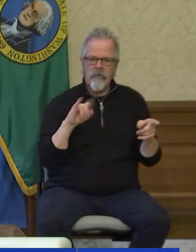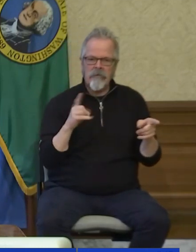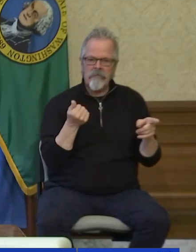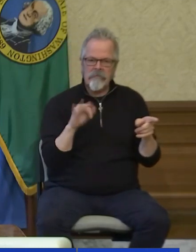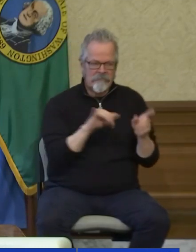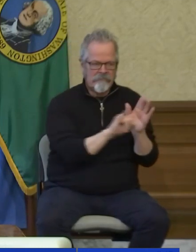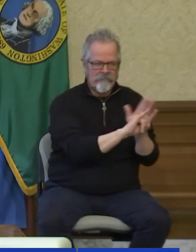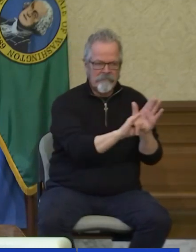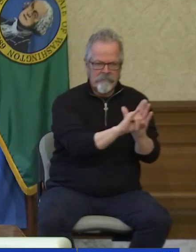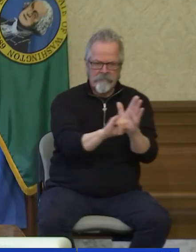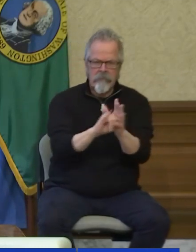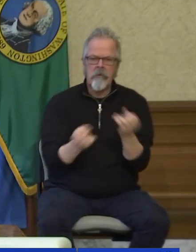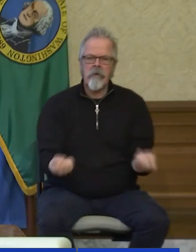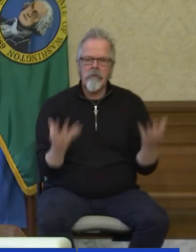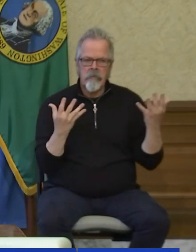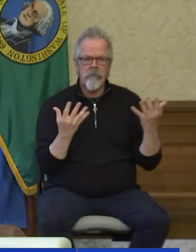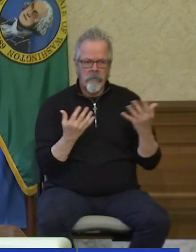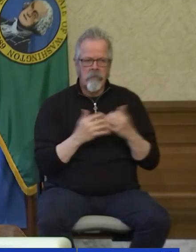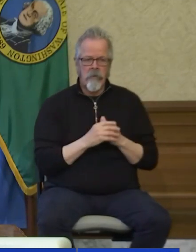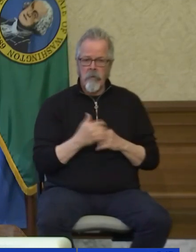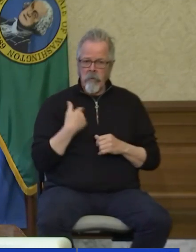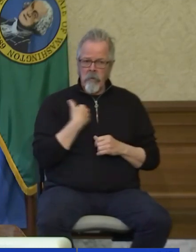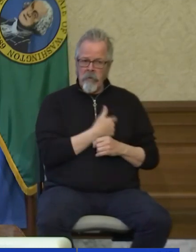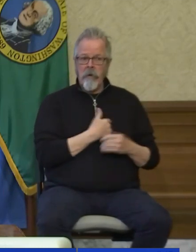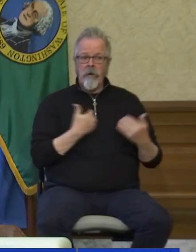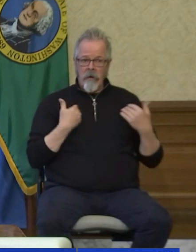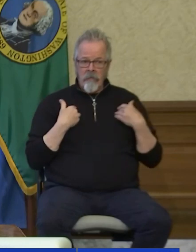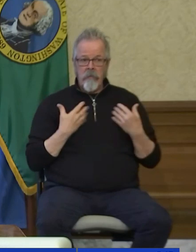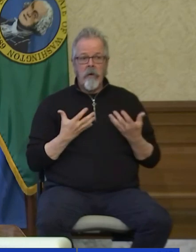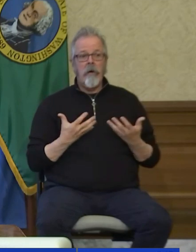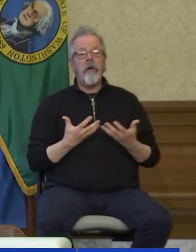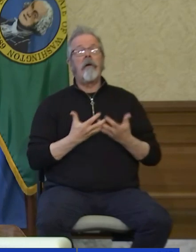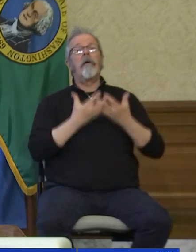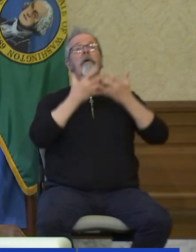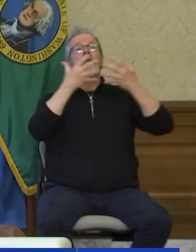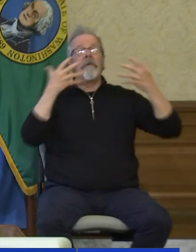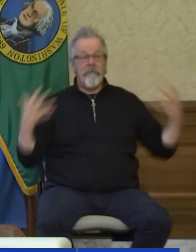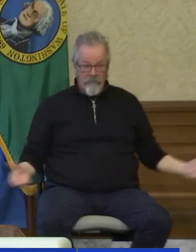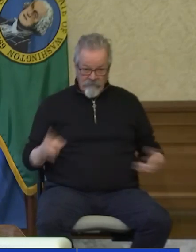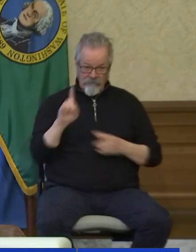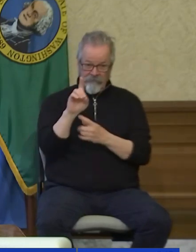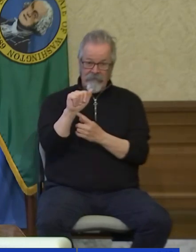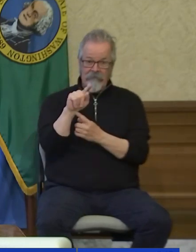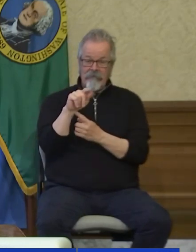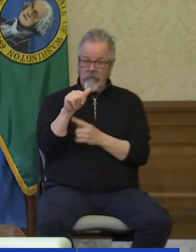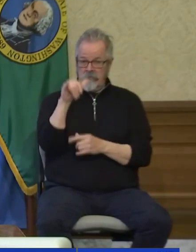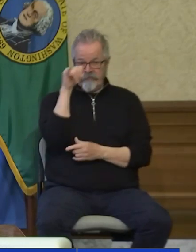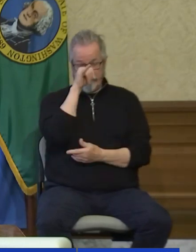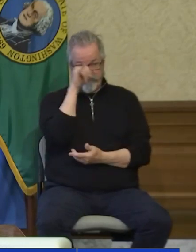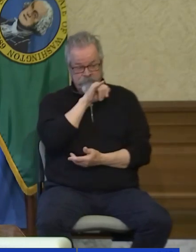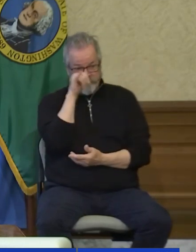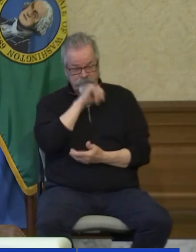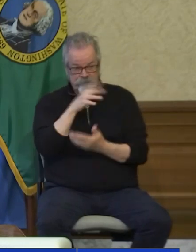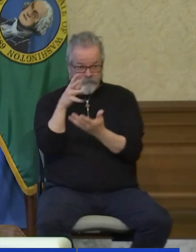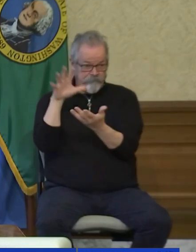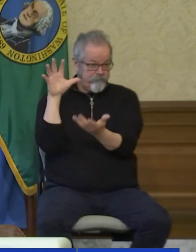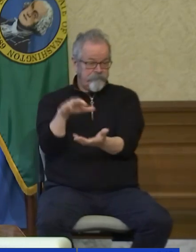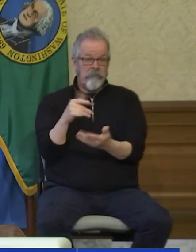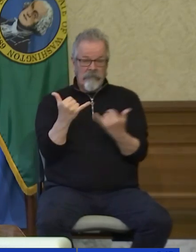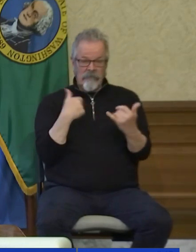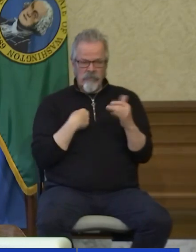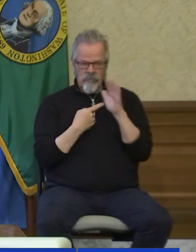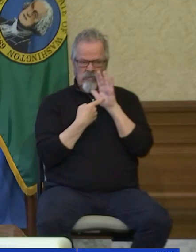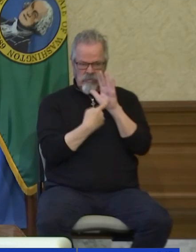wealth of data we have, the chart we have up on the screen right now is a screenshot of